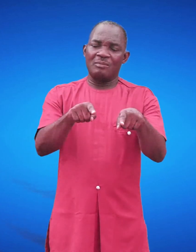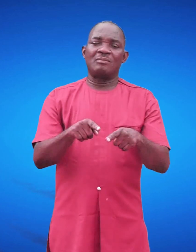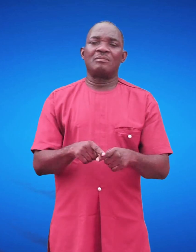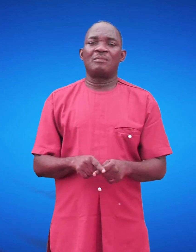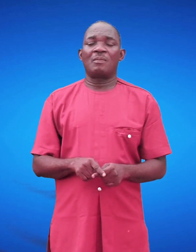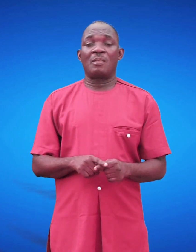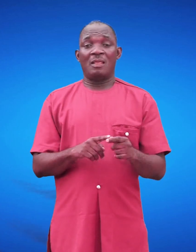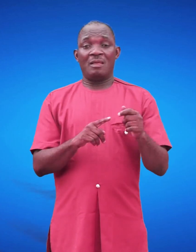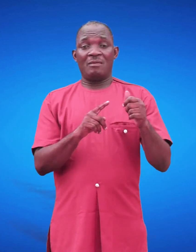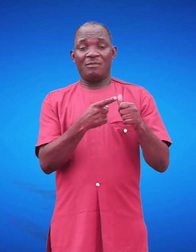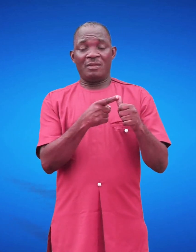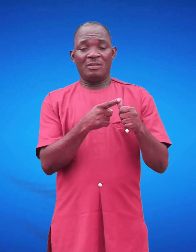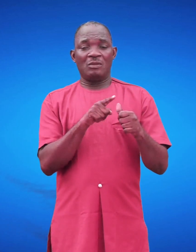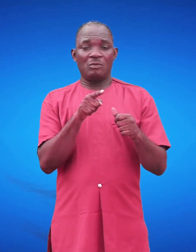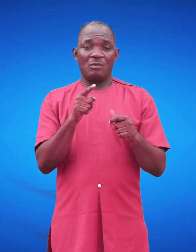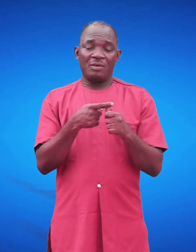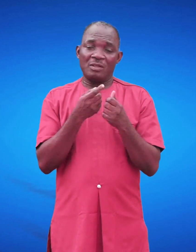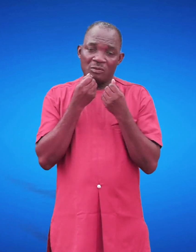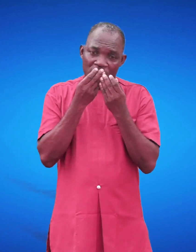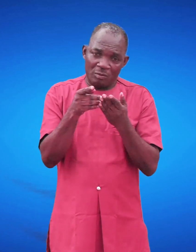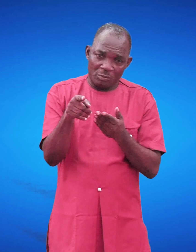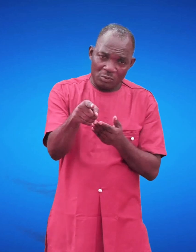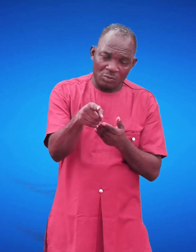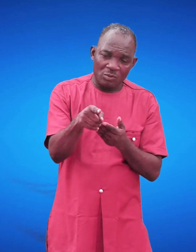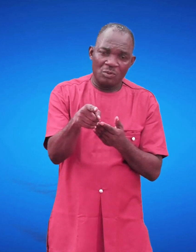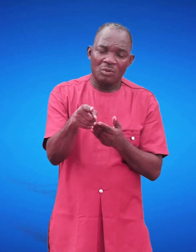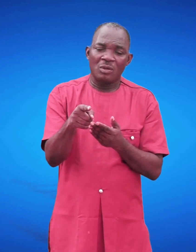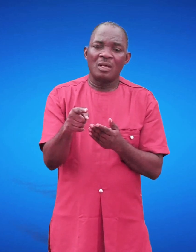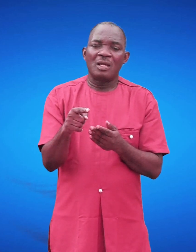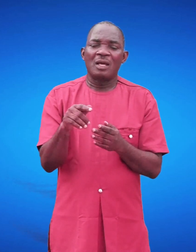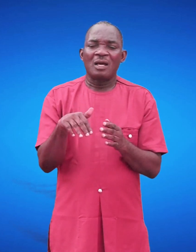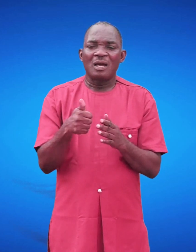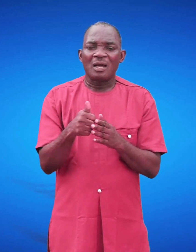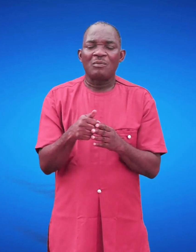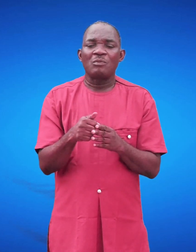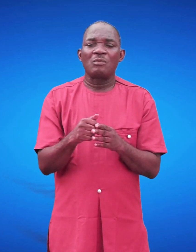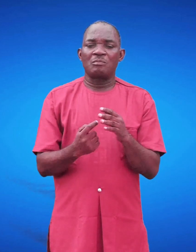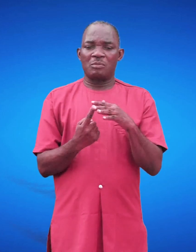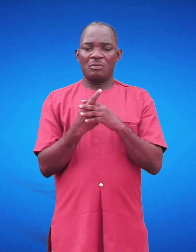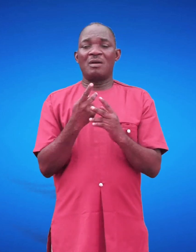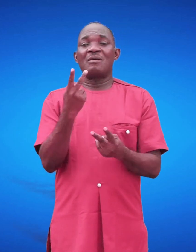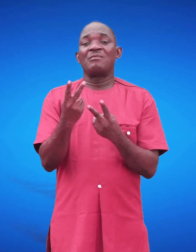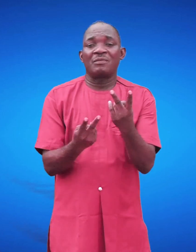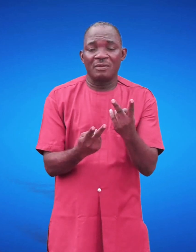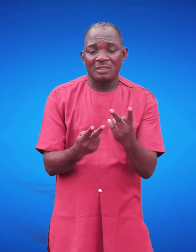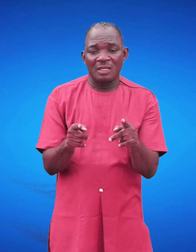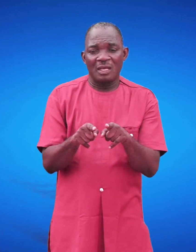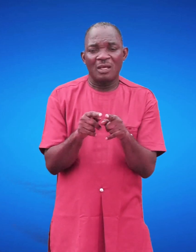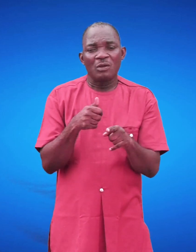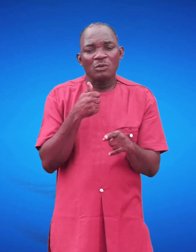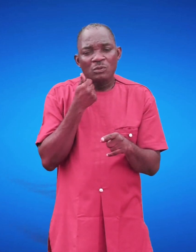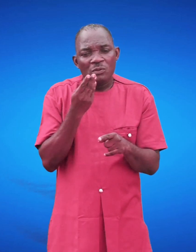1. Notify you of the impending visit as soon as